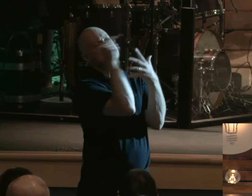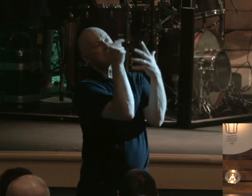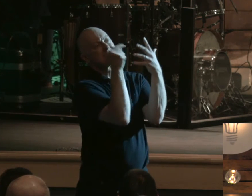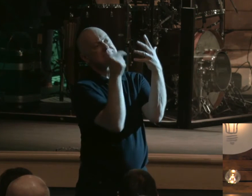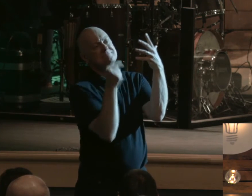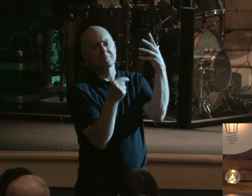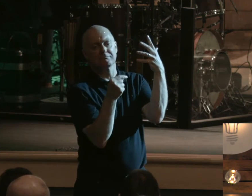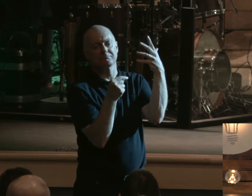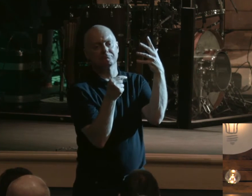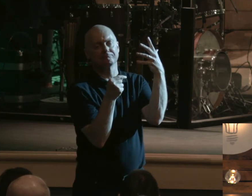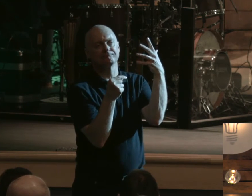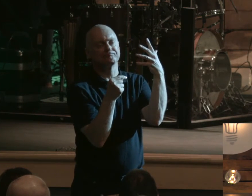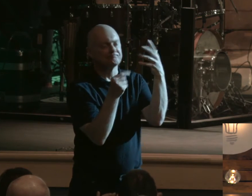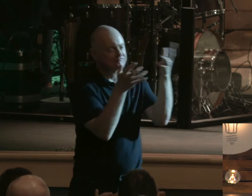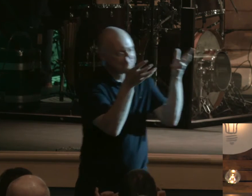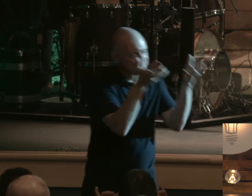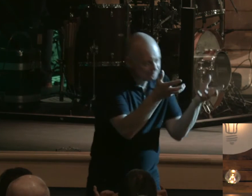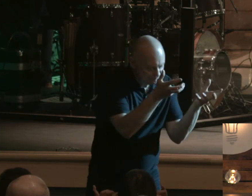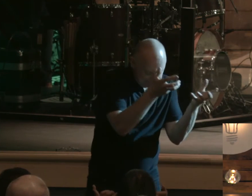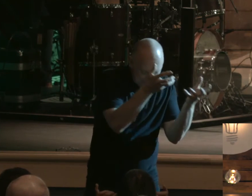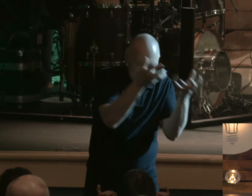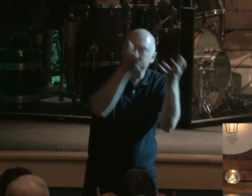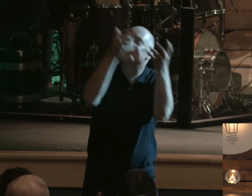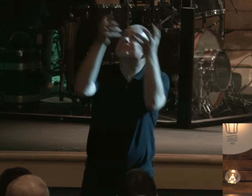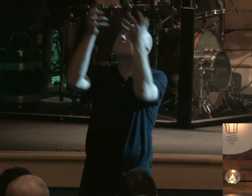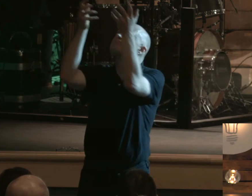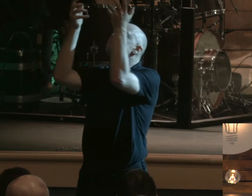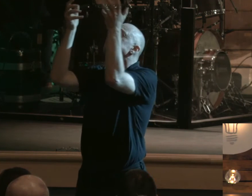Him do heart surgery upon you right now.